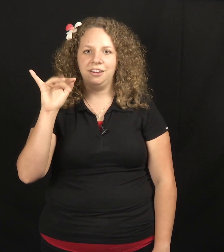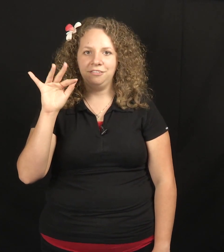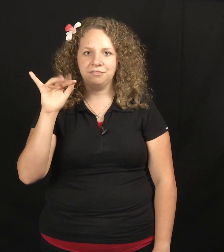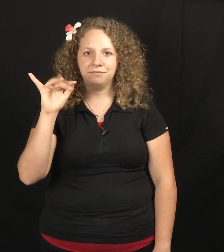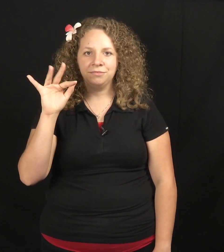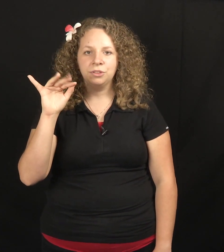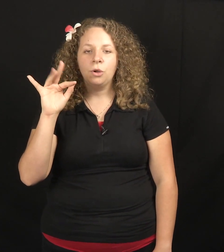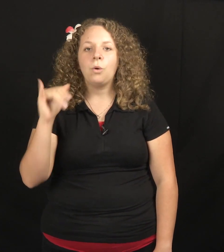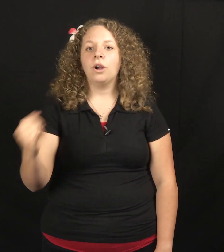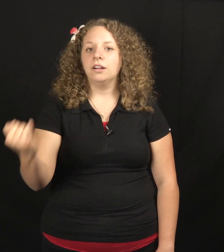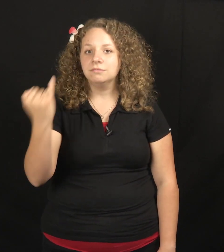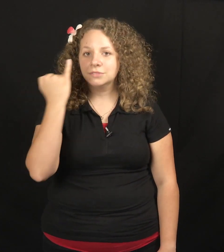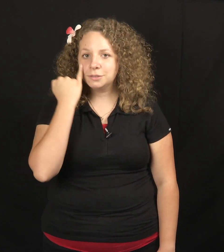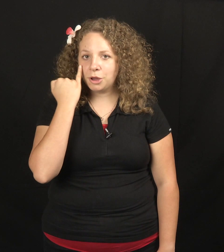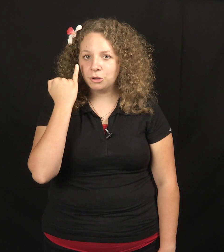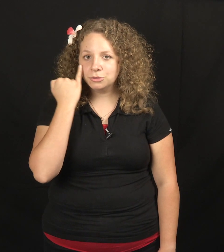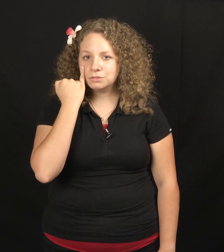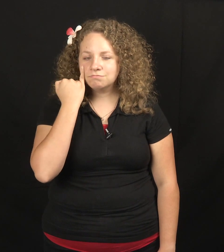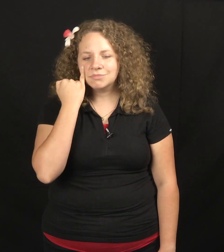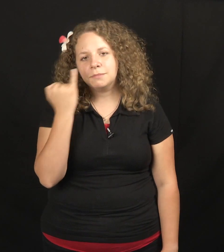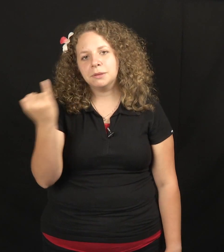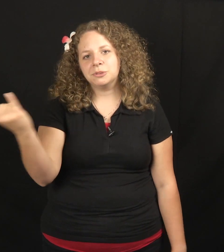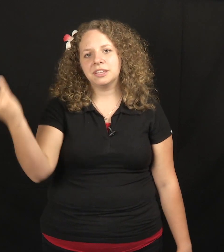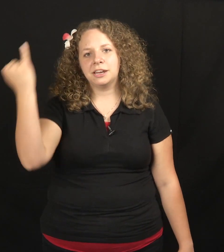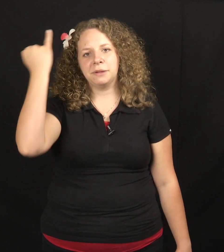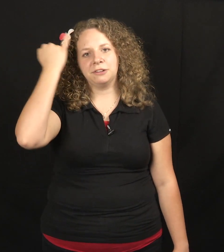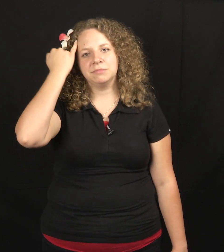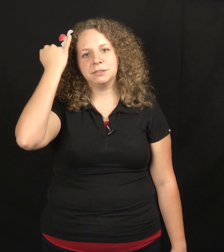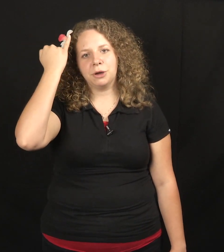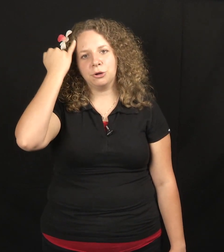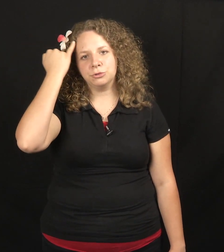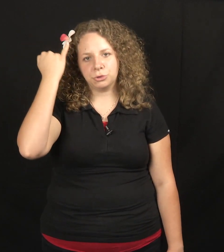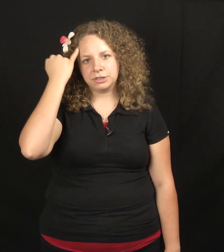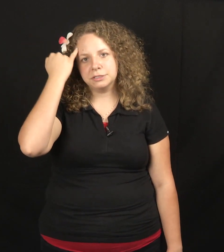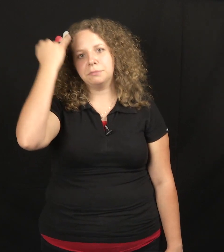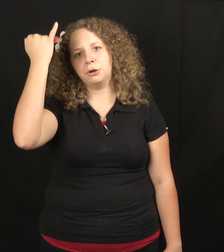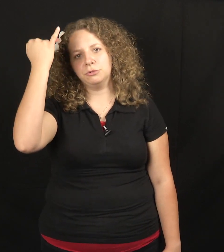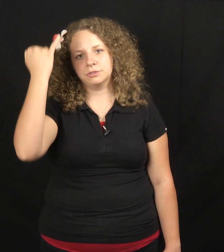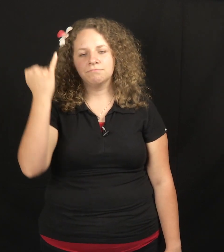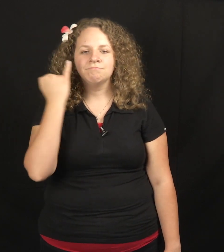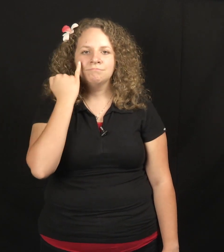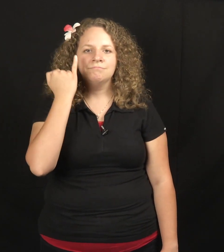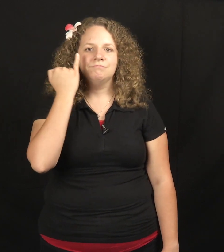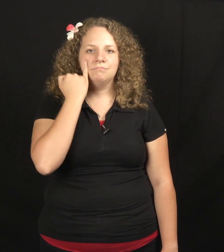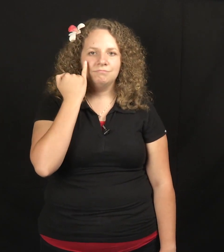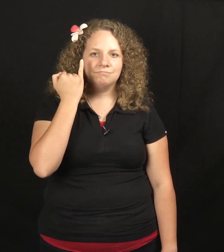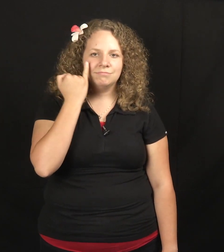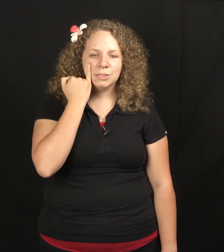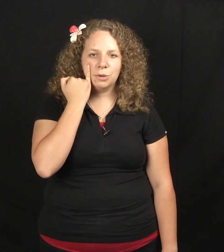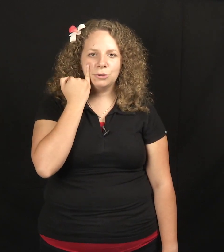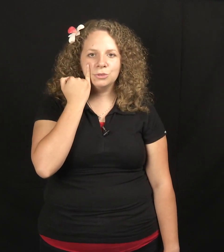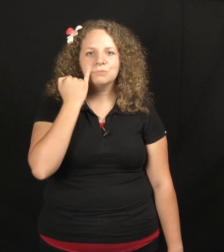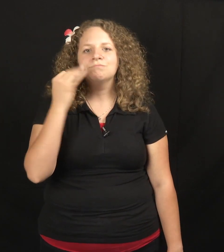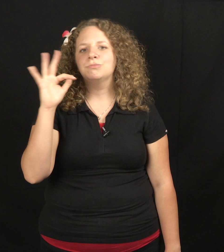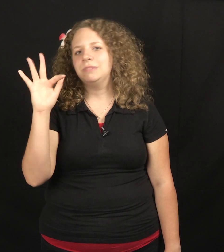if, or suppose. Some people sign up here, suppose or suppose. Suppose,